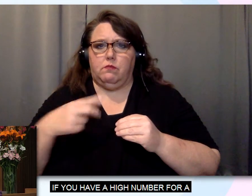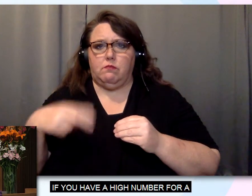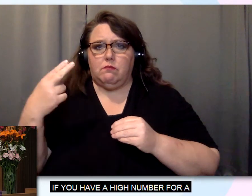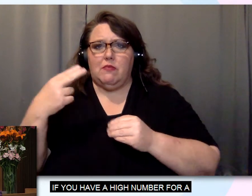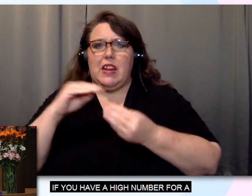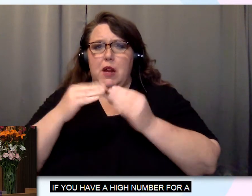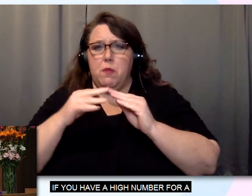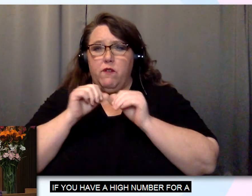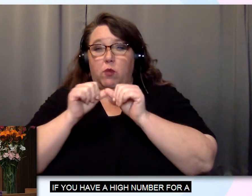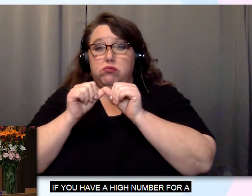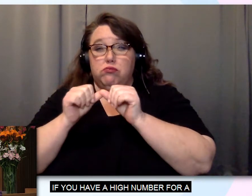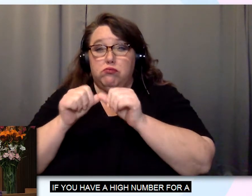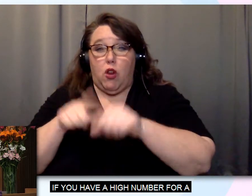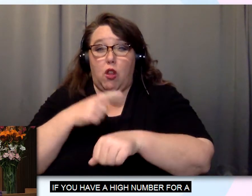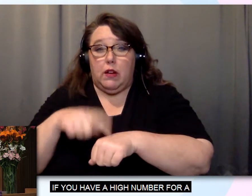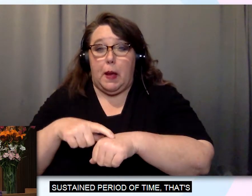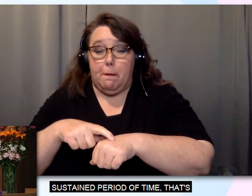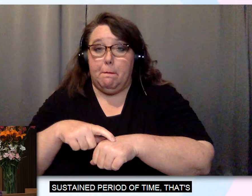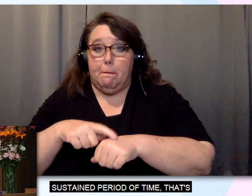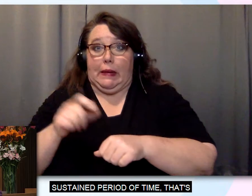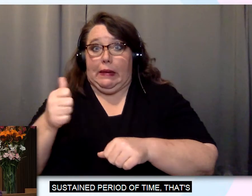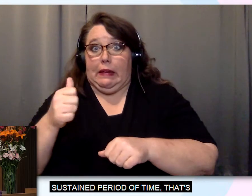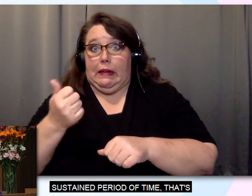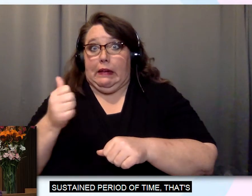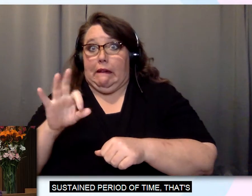number for a sustained period of time,